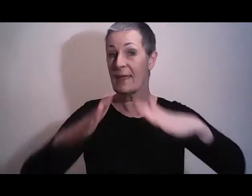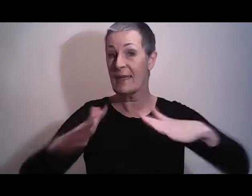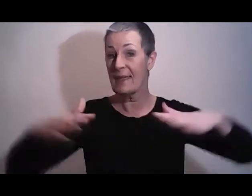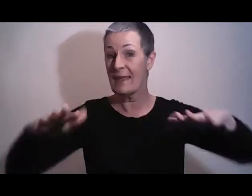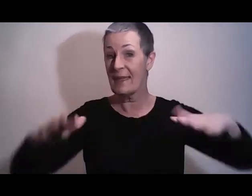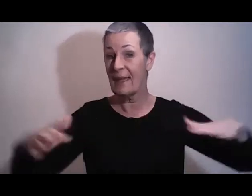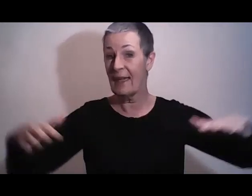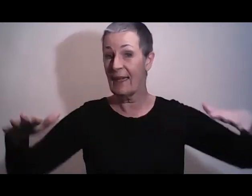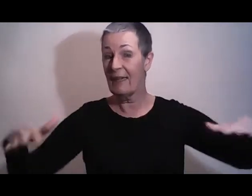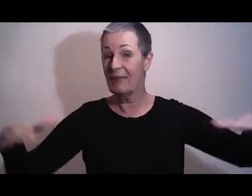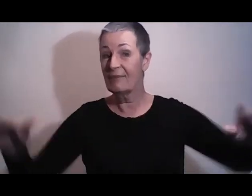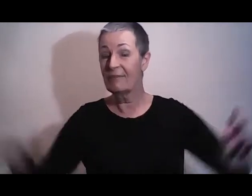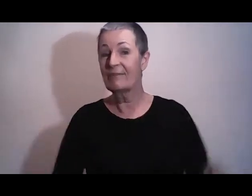lovely